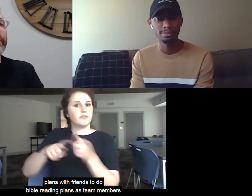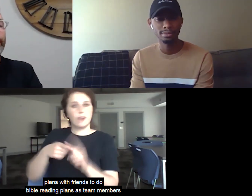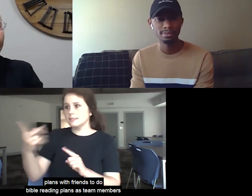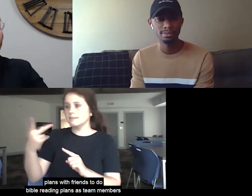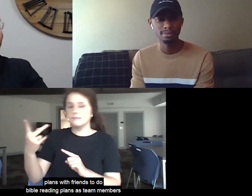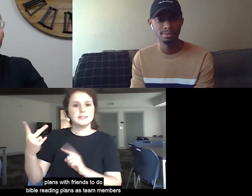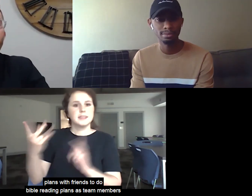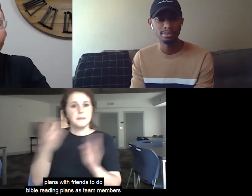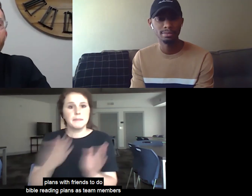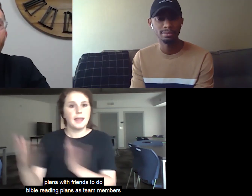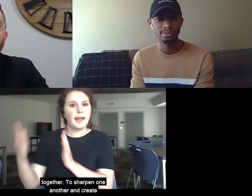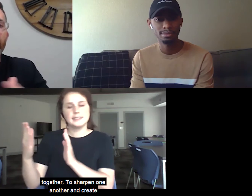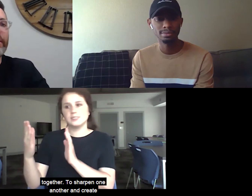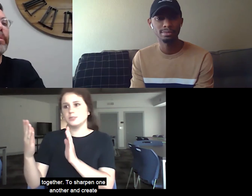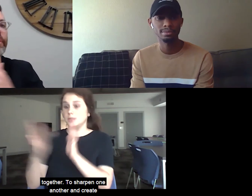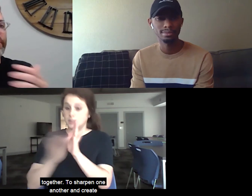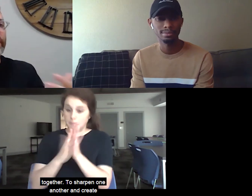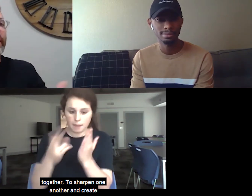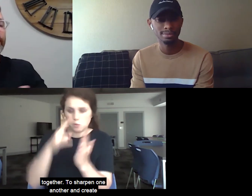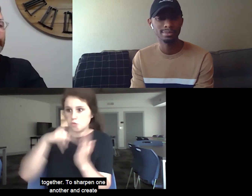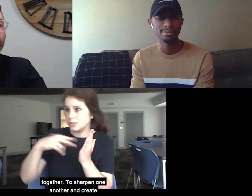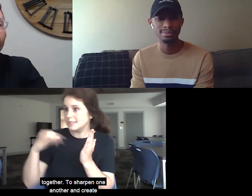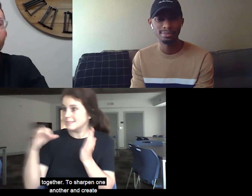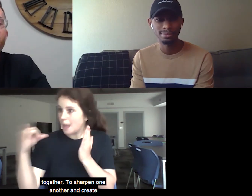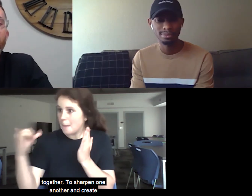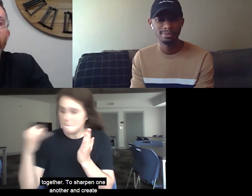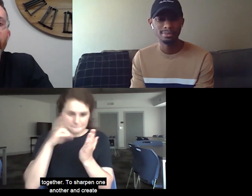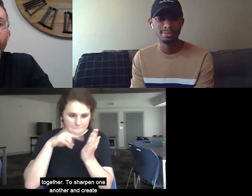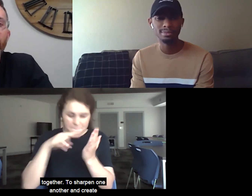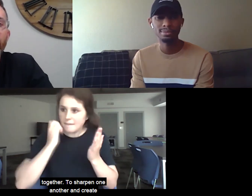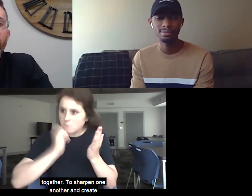Bible reading plans as team members together to